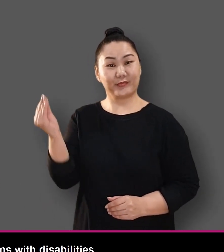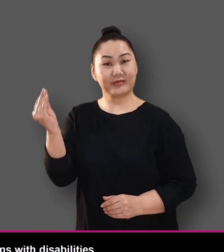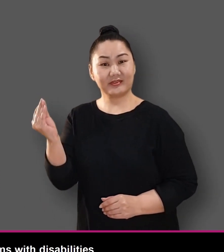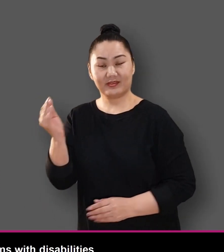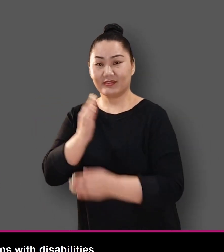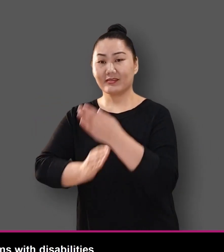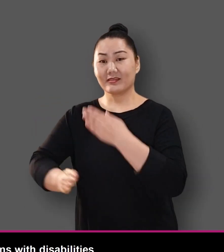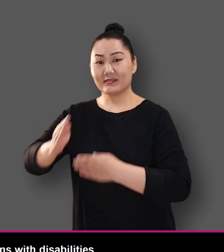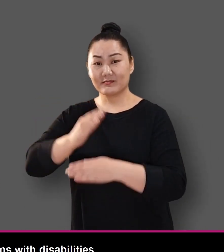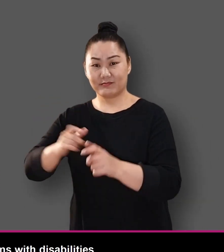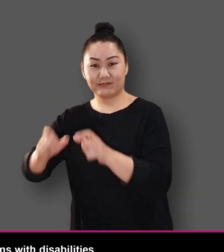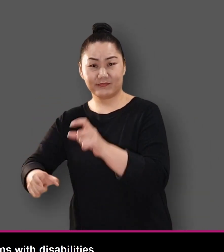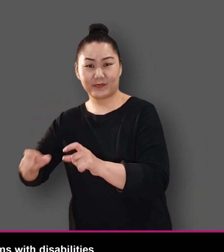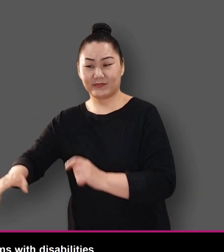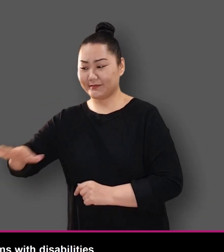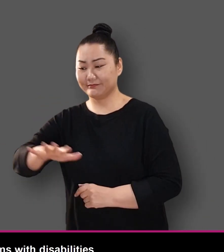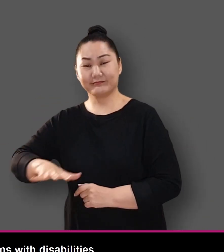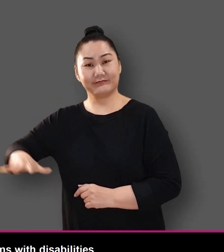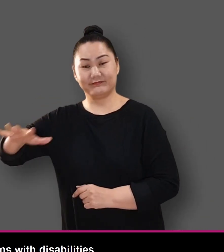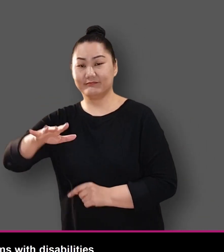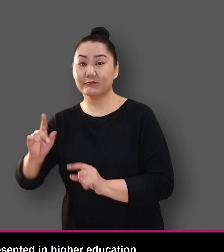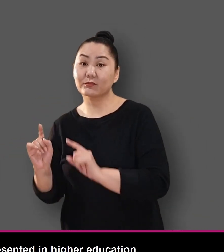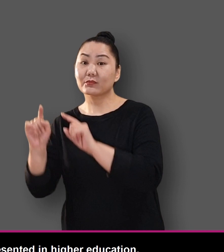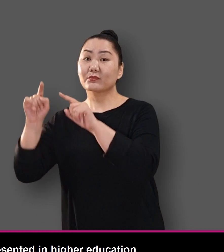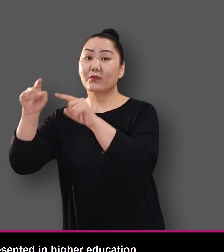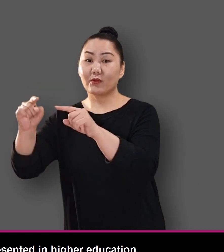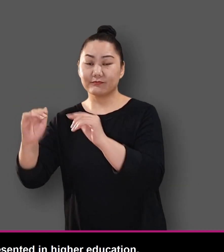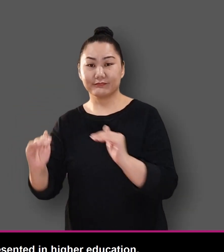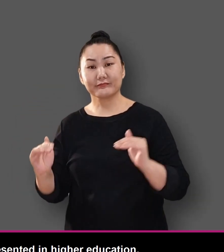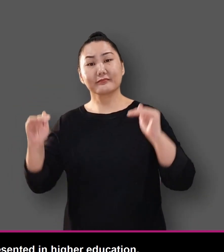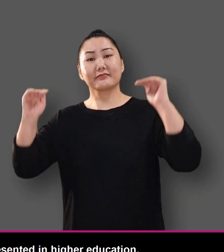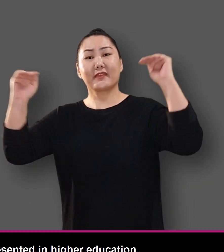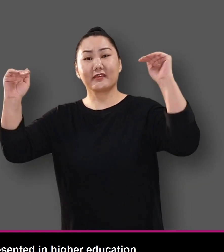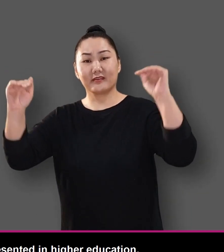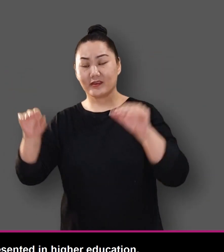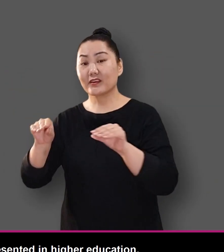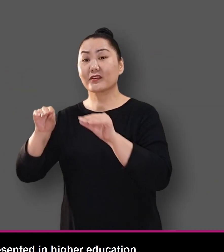Young persons with disabilities are greatly underrepresented in higher